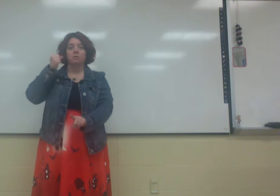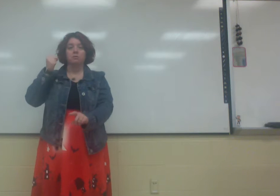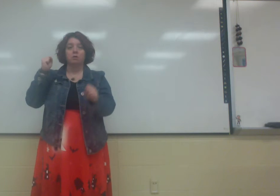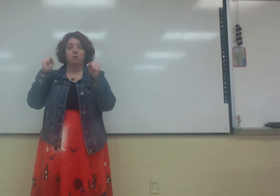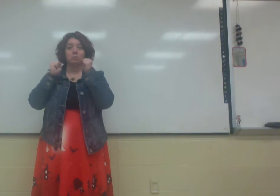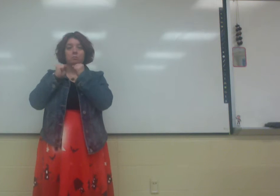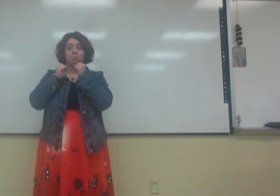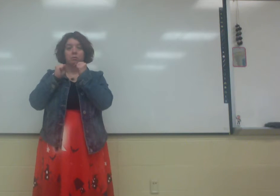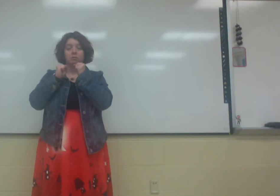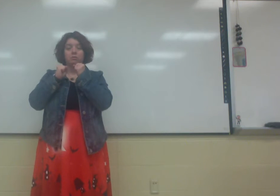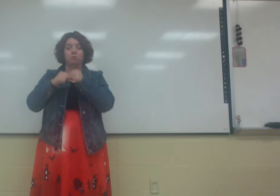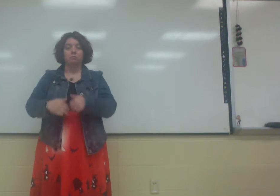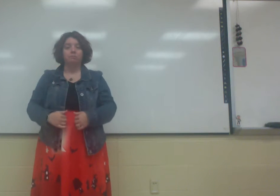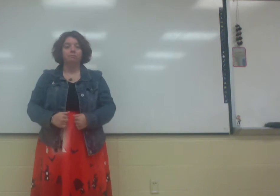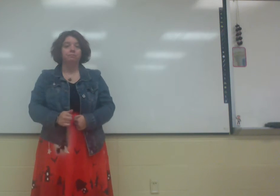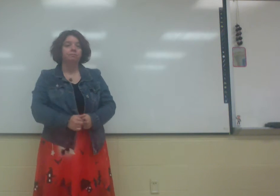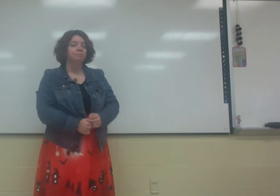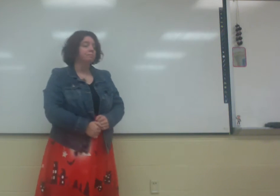door, bird's cold.